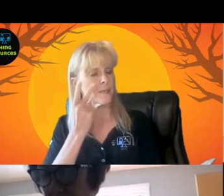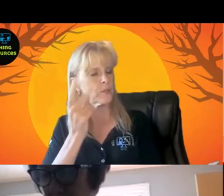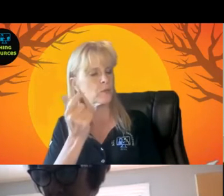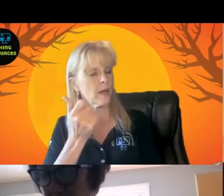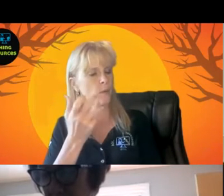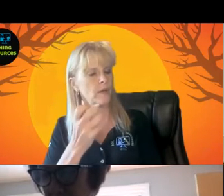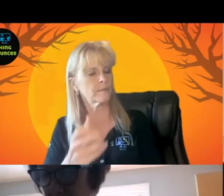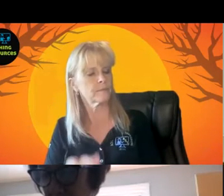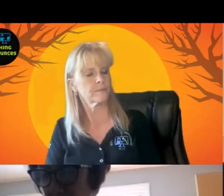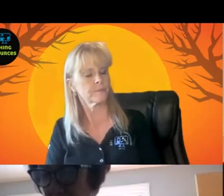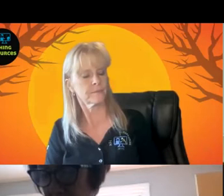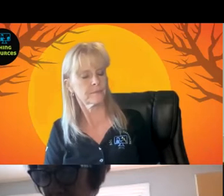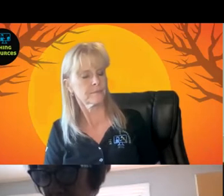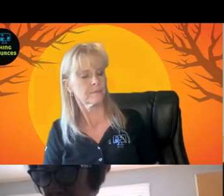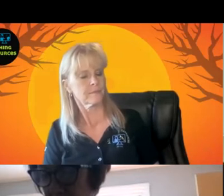Let's see which one I want.